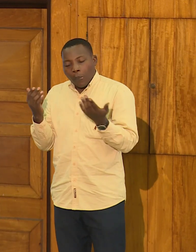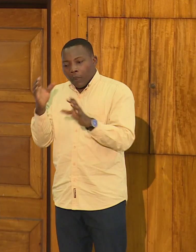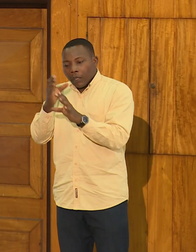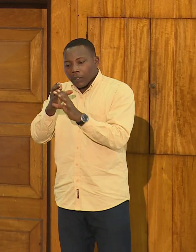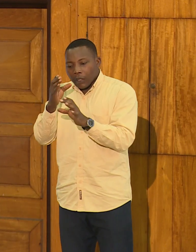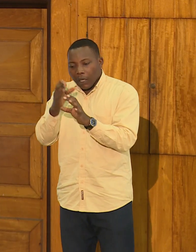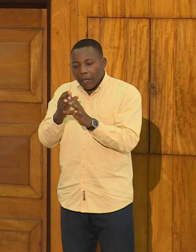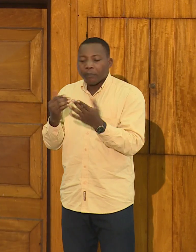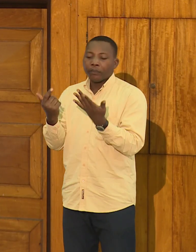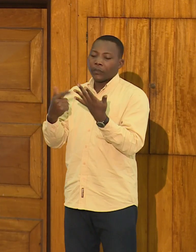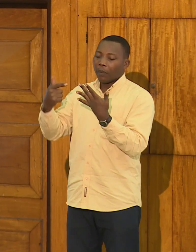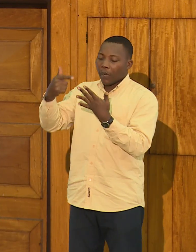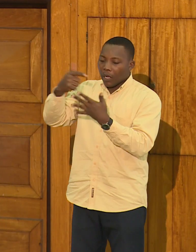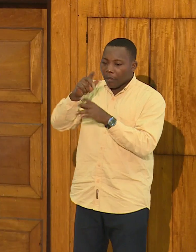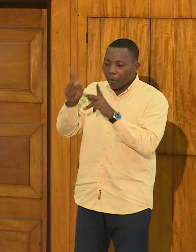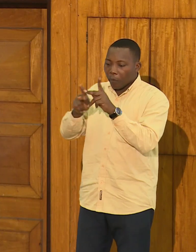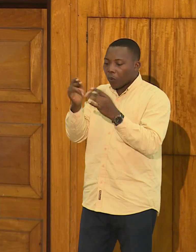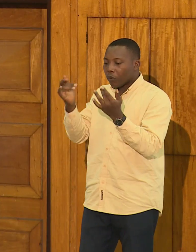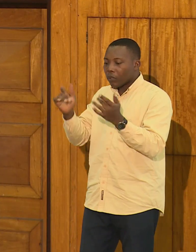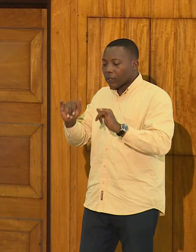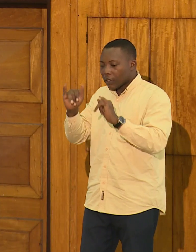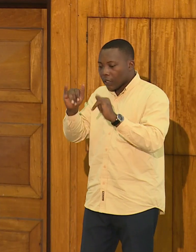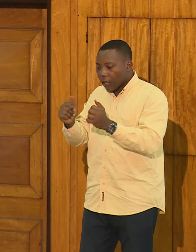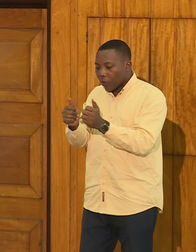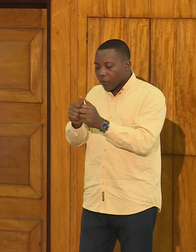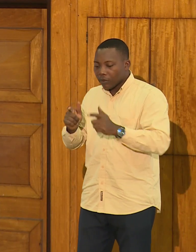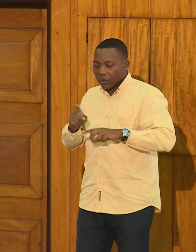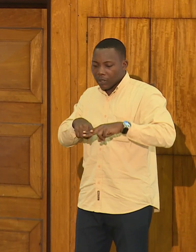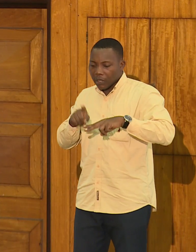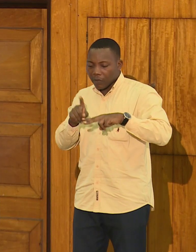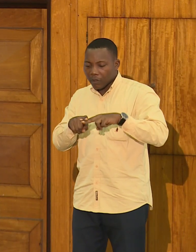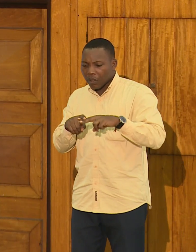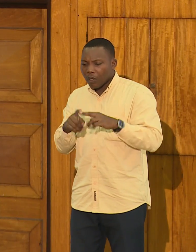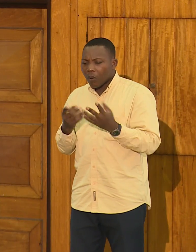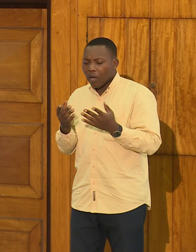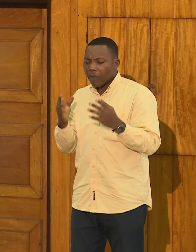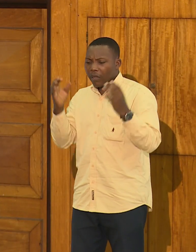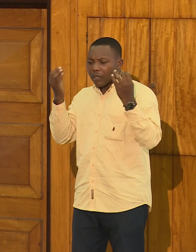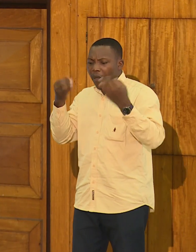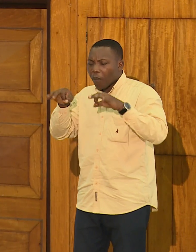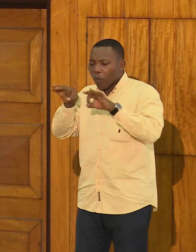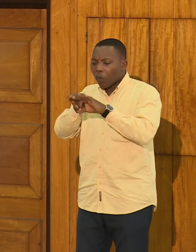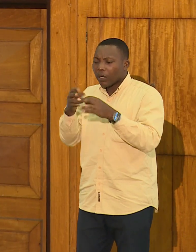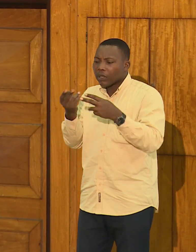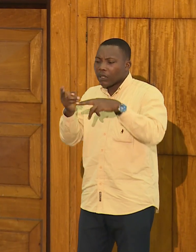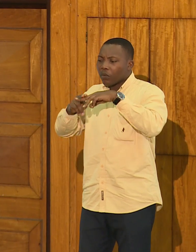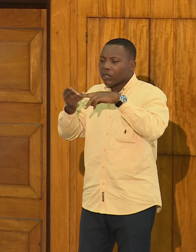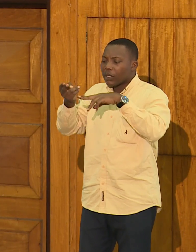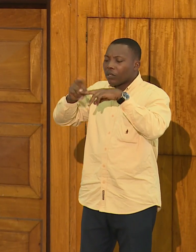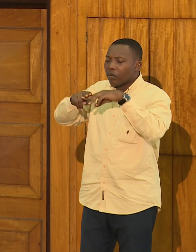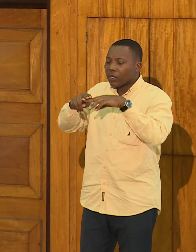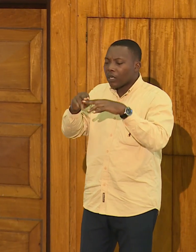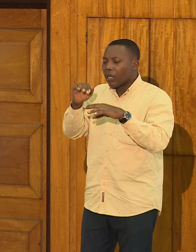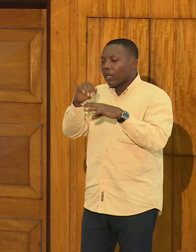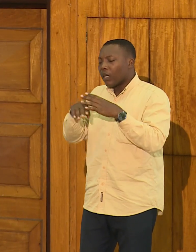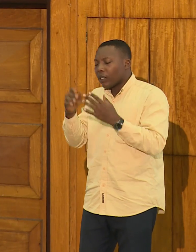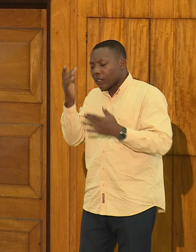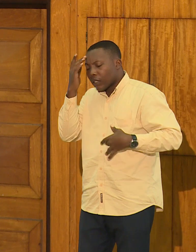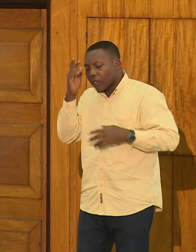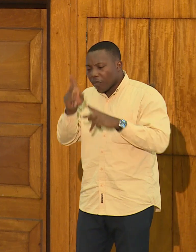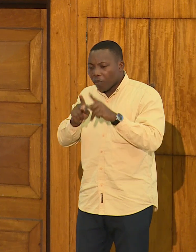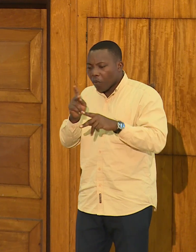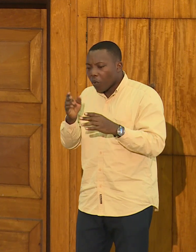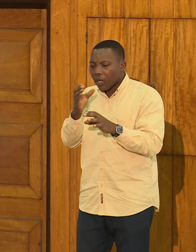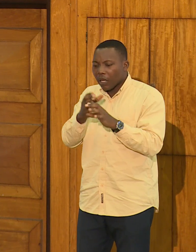people living with HIV improved, with a significant increase in proportion of active patients in care from 89%